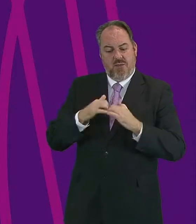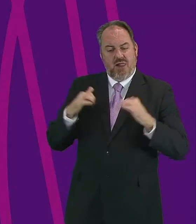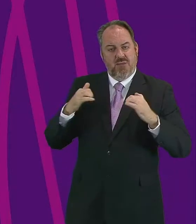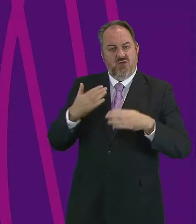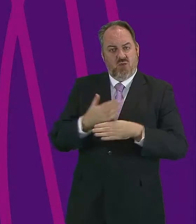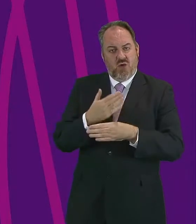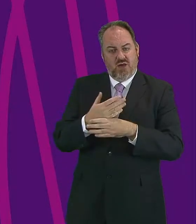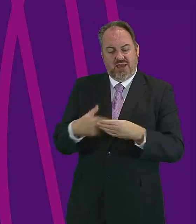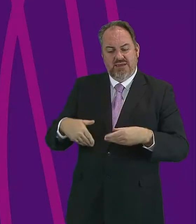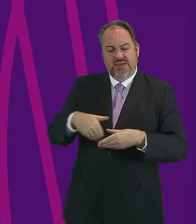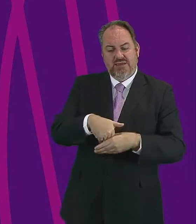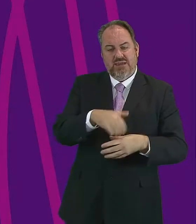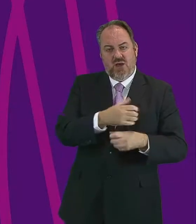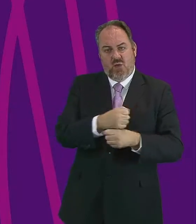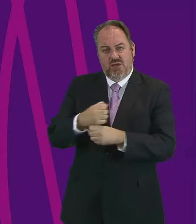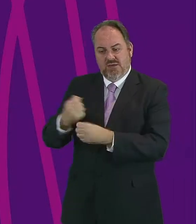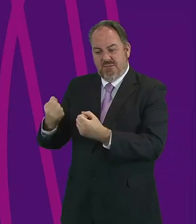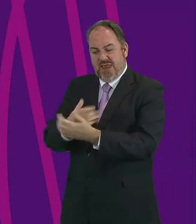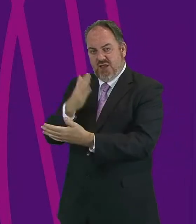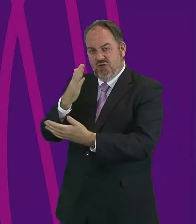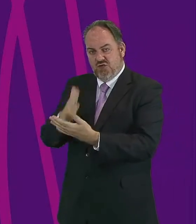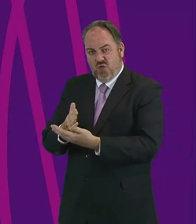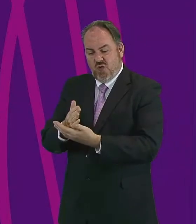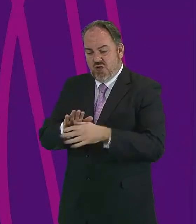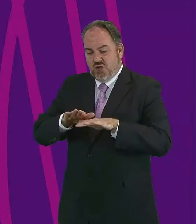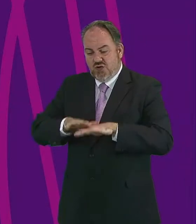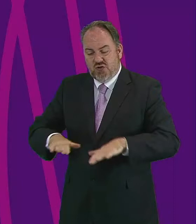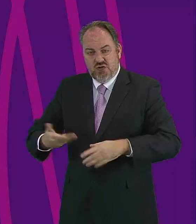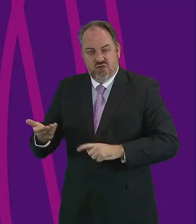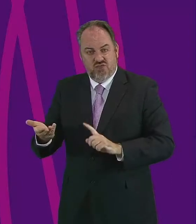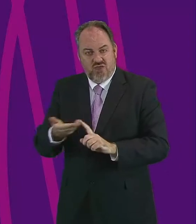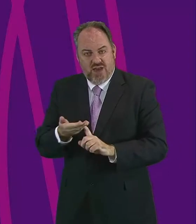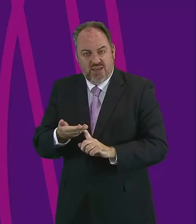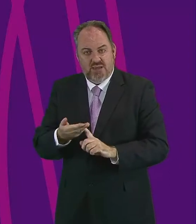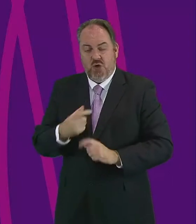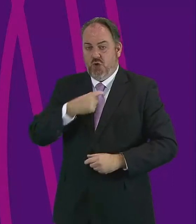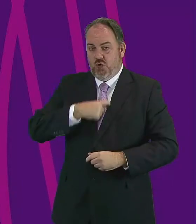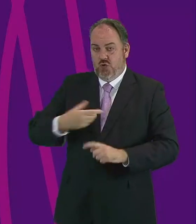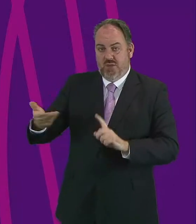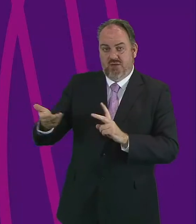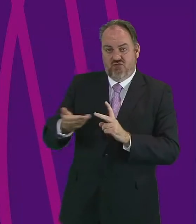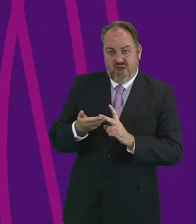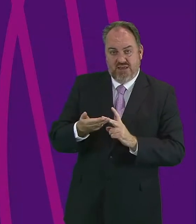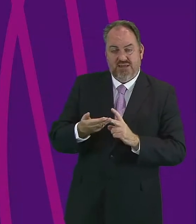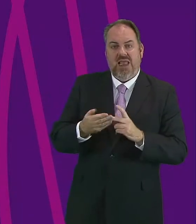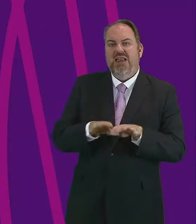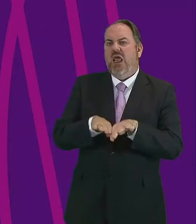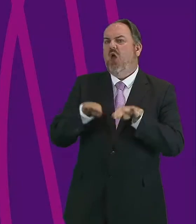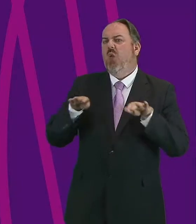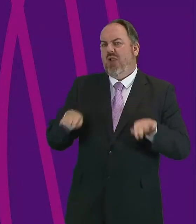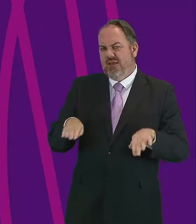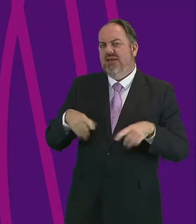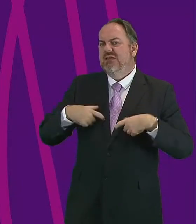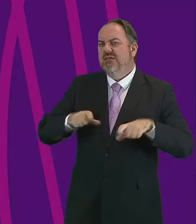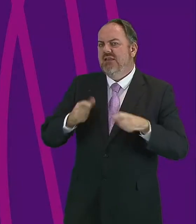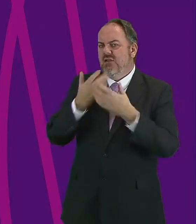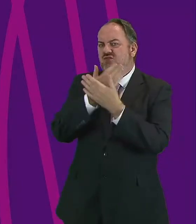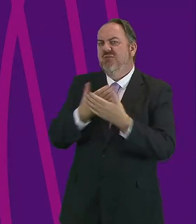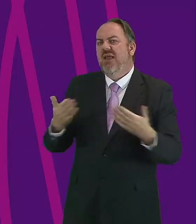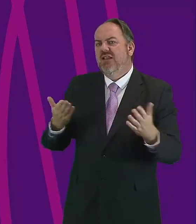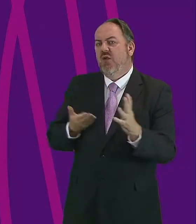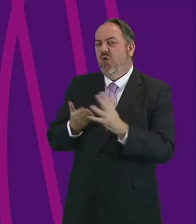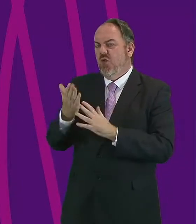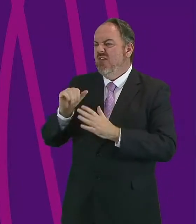and others to ensure that human rights, children's rights and equality are protected at this difficult time. In my statement on